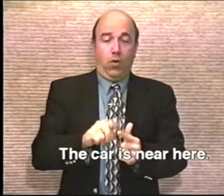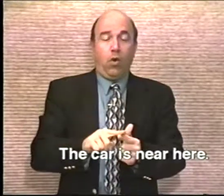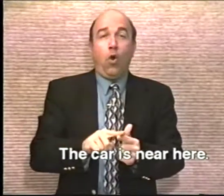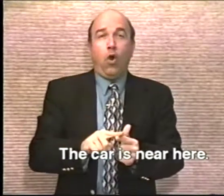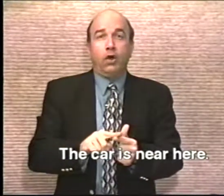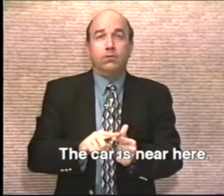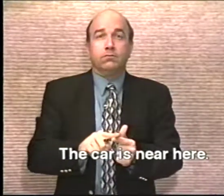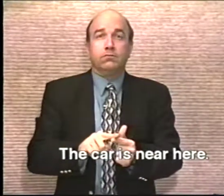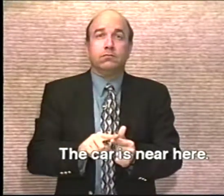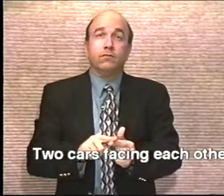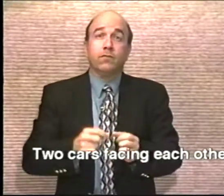Or